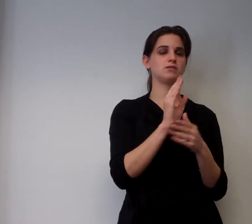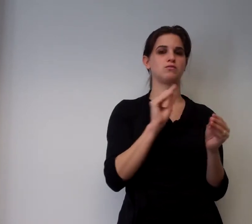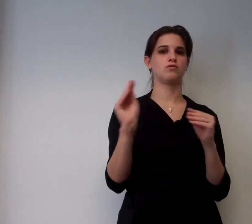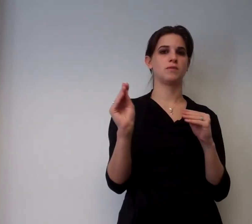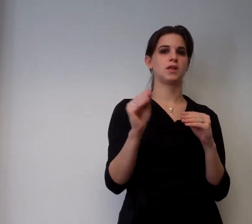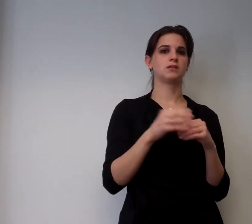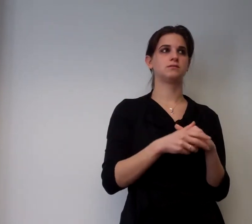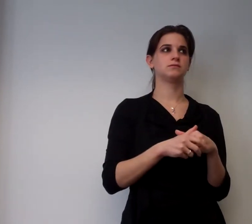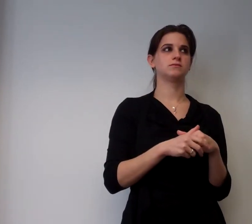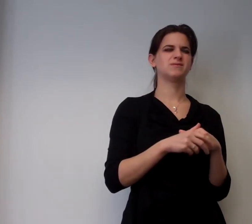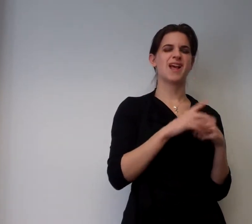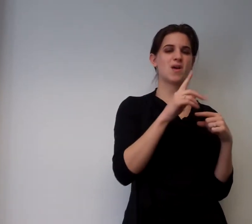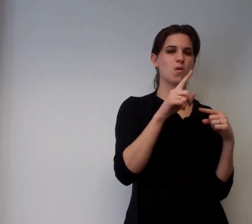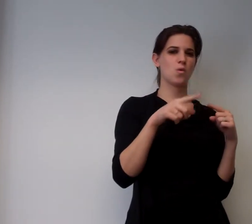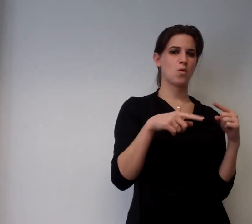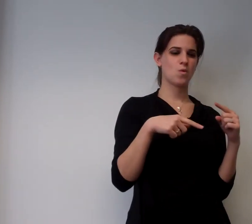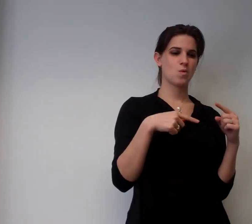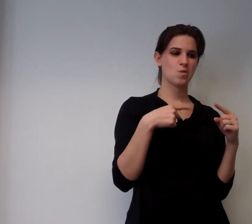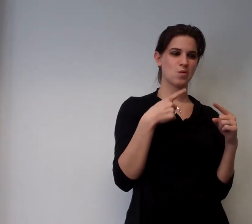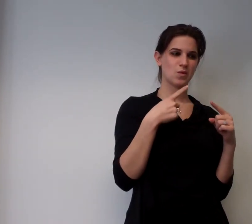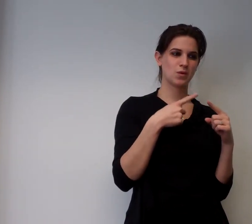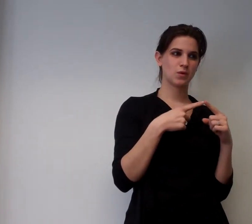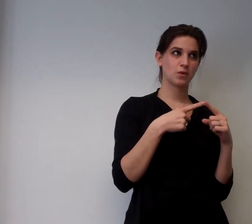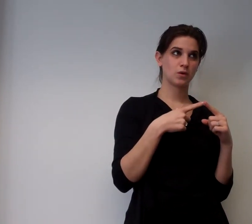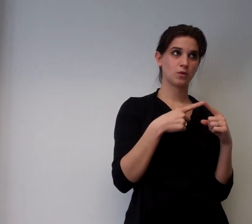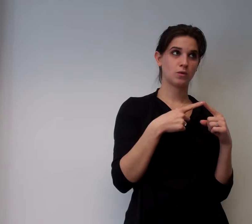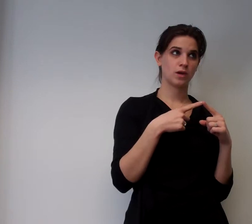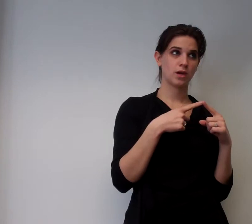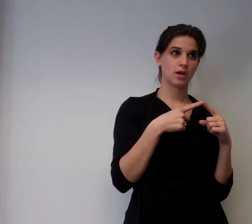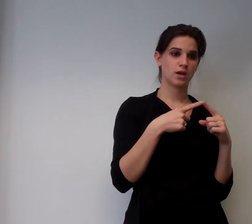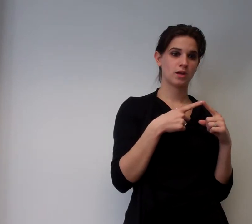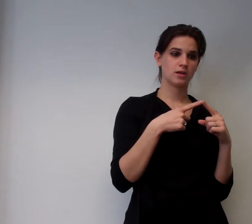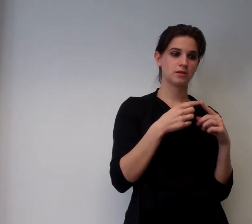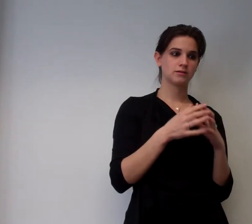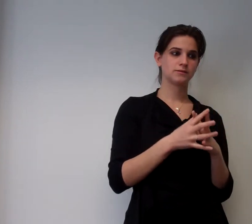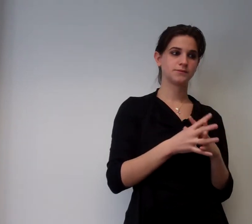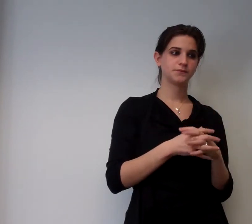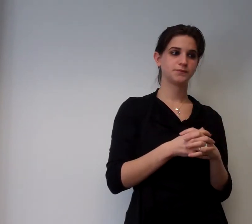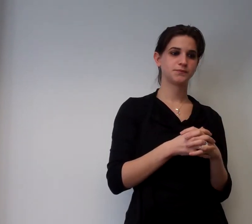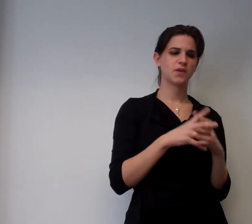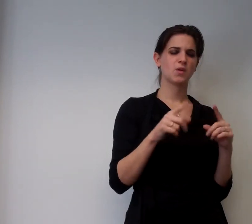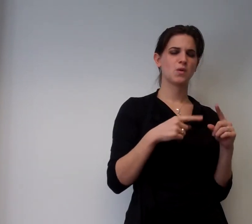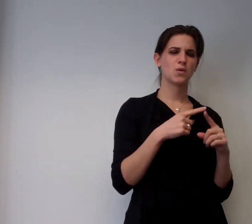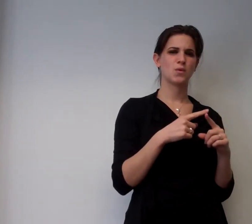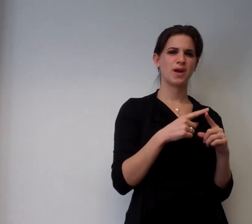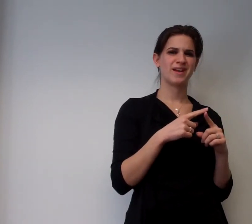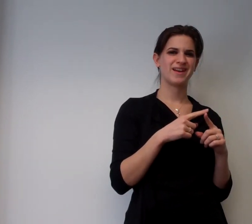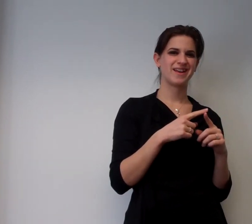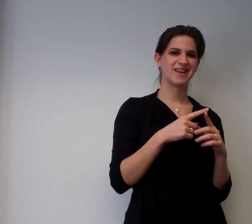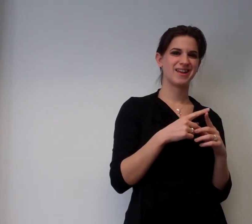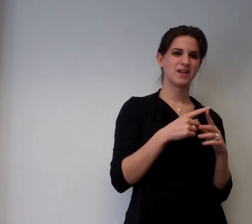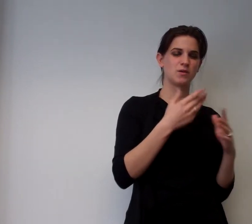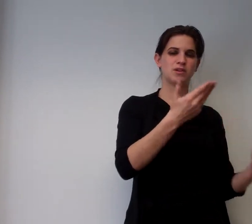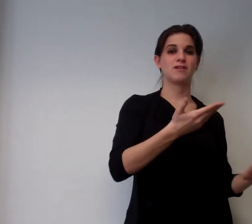When would there have been a big exodus of blacks from the countryside into the cities for work, to find jobs?